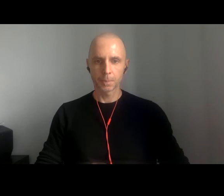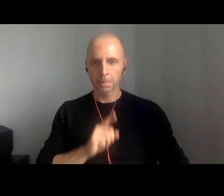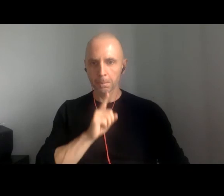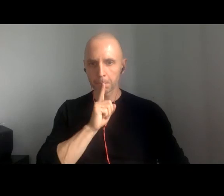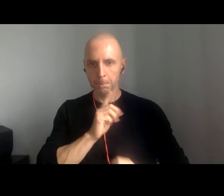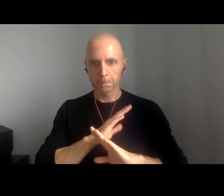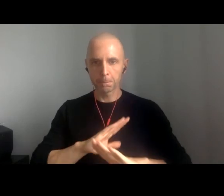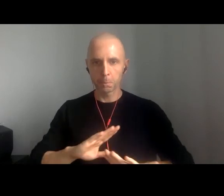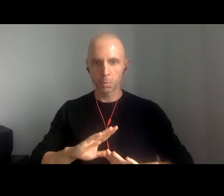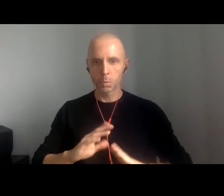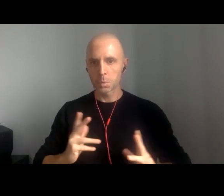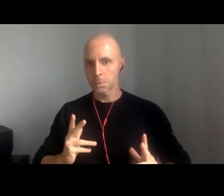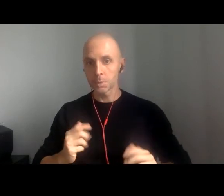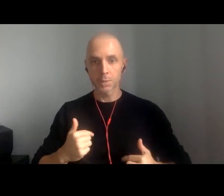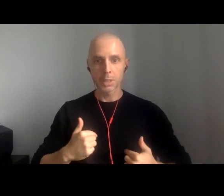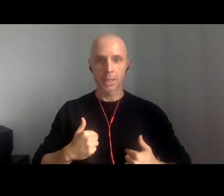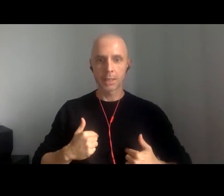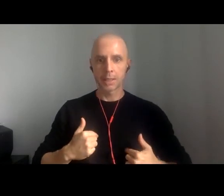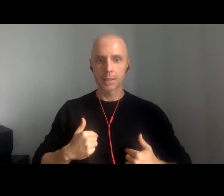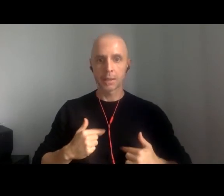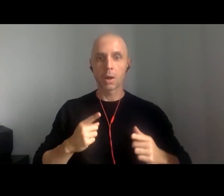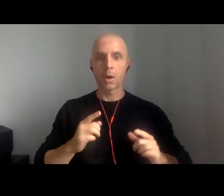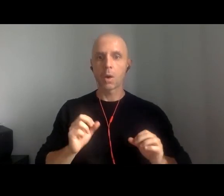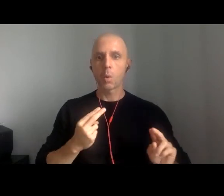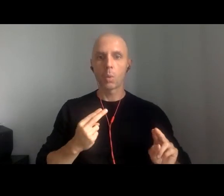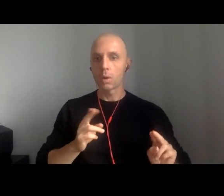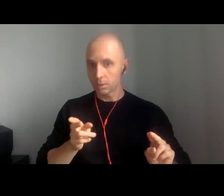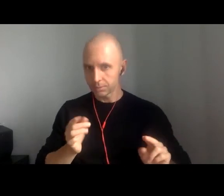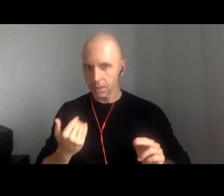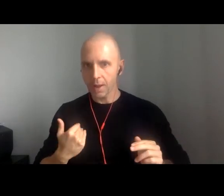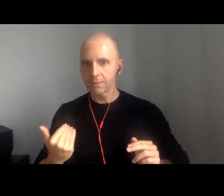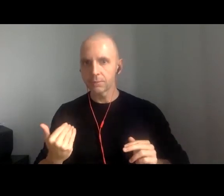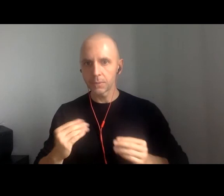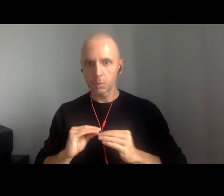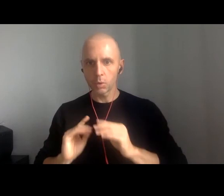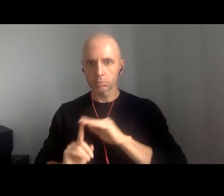I could talk about, we do have some more questions.